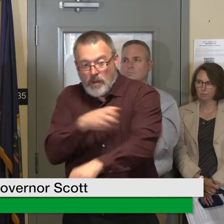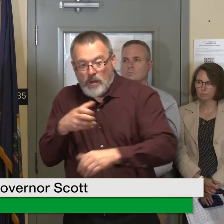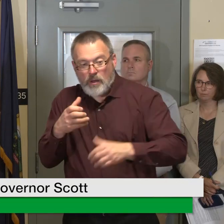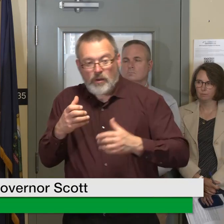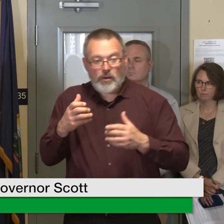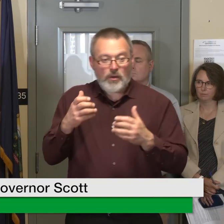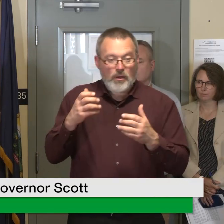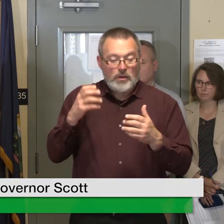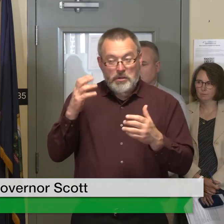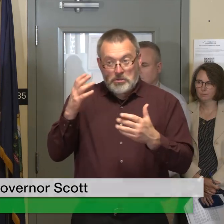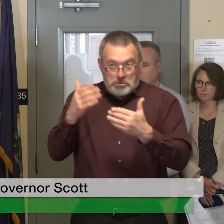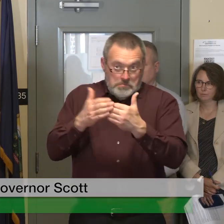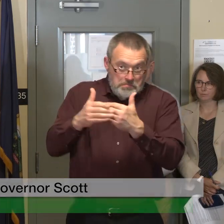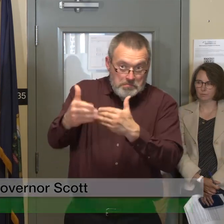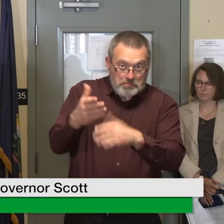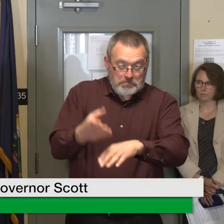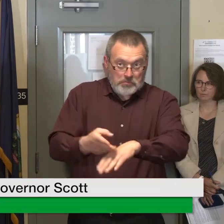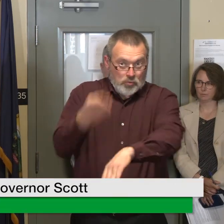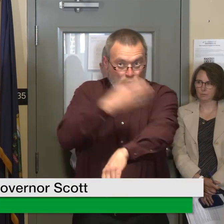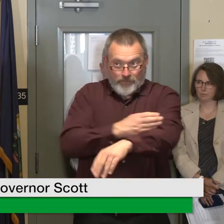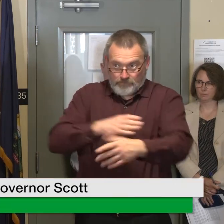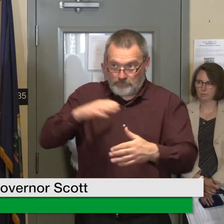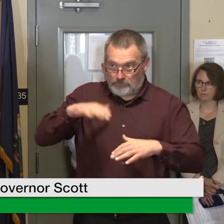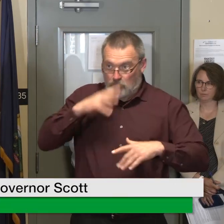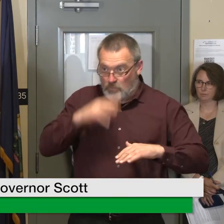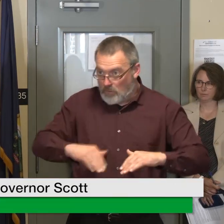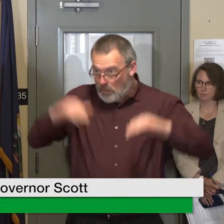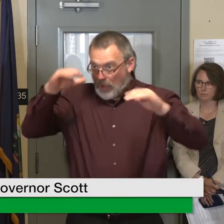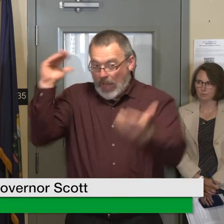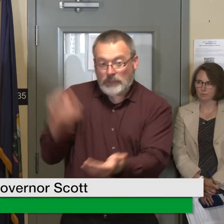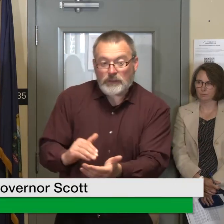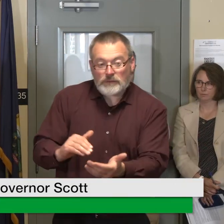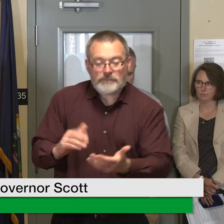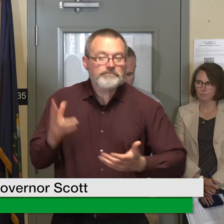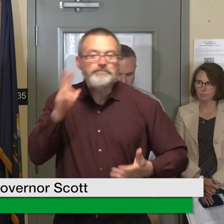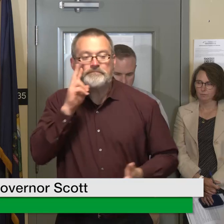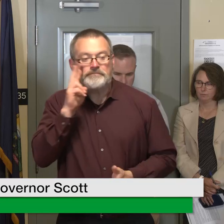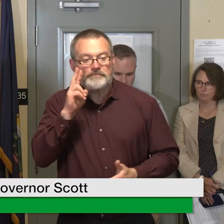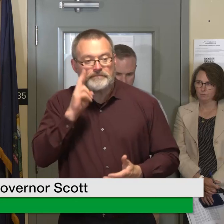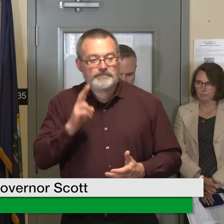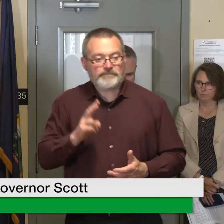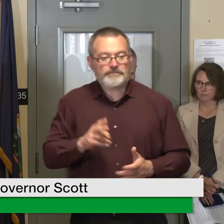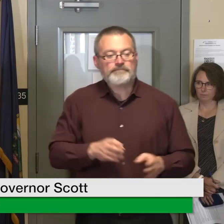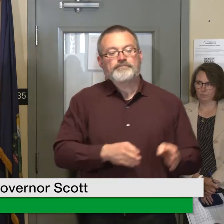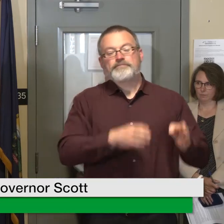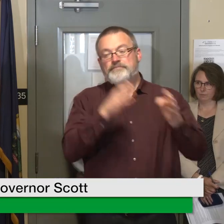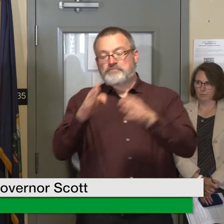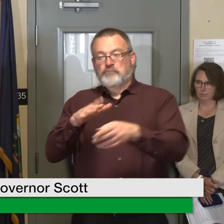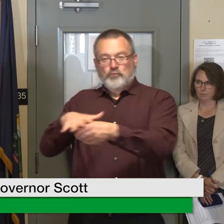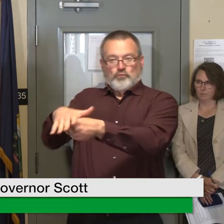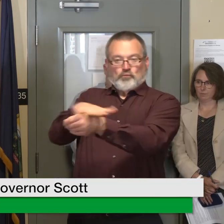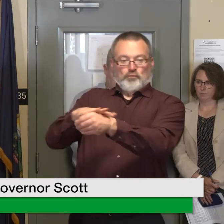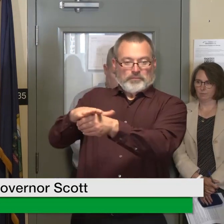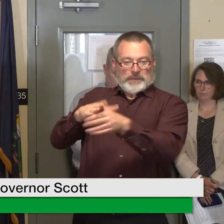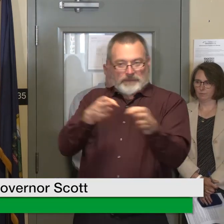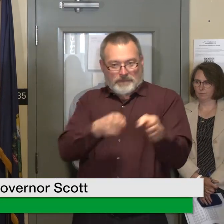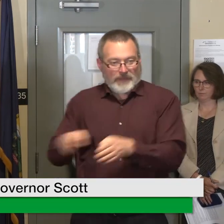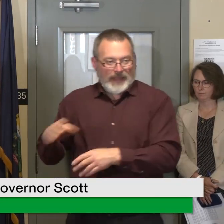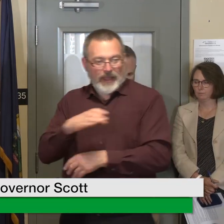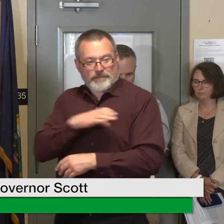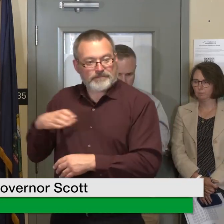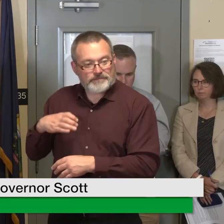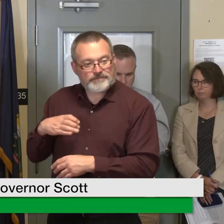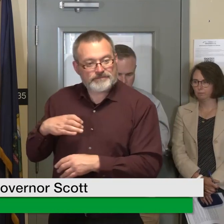an initiative being led by some of the regional planning commissions in conjunction with funding from VHCB